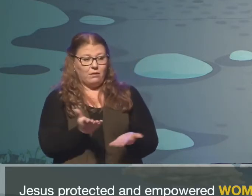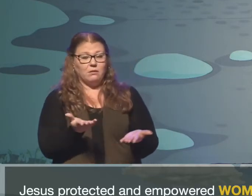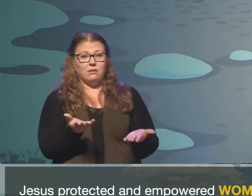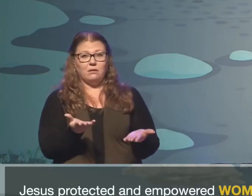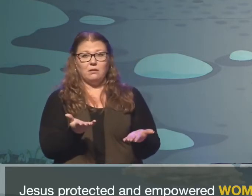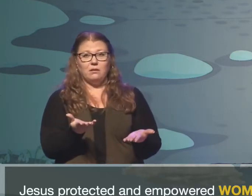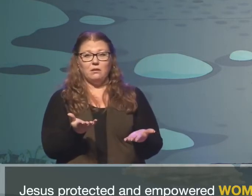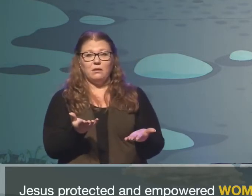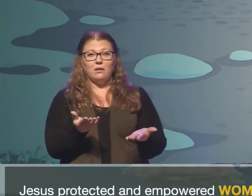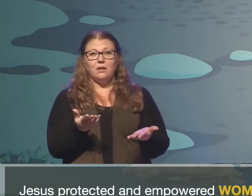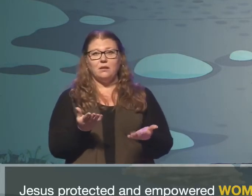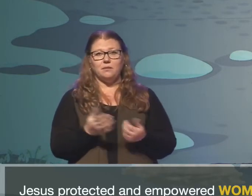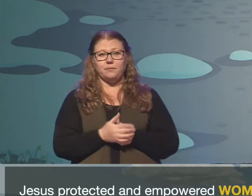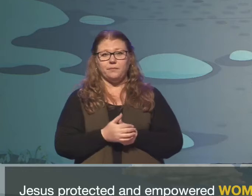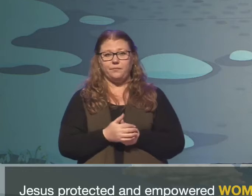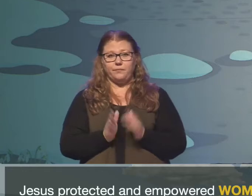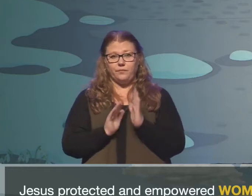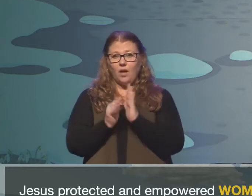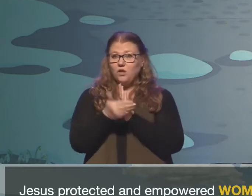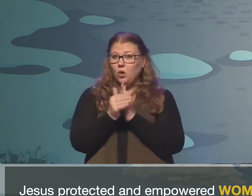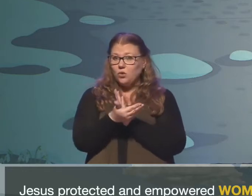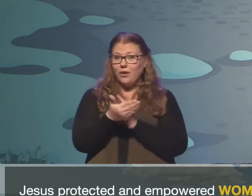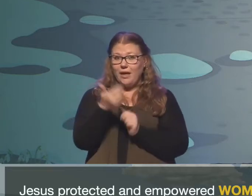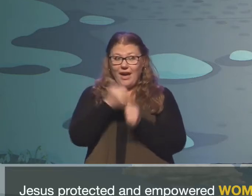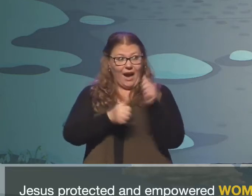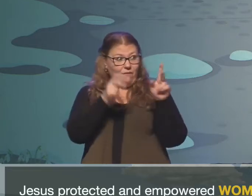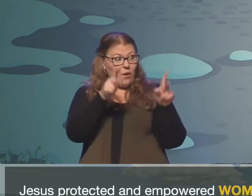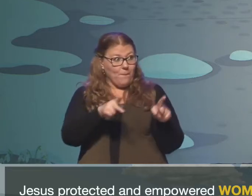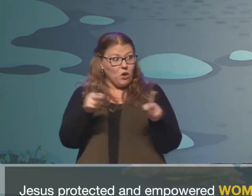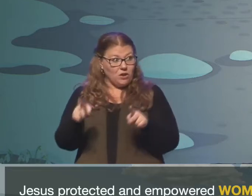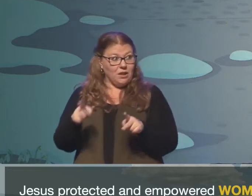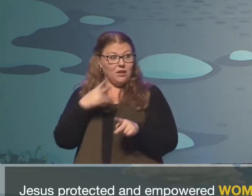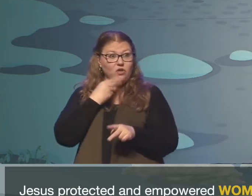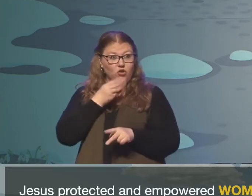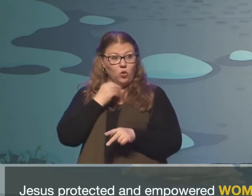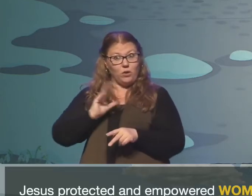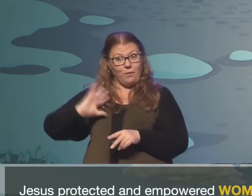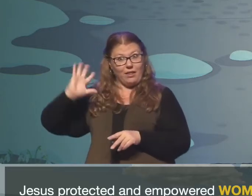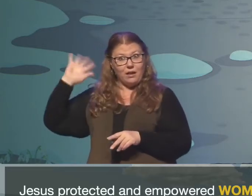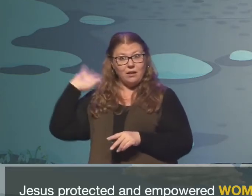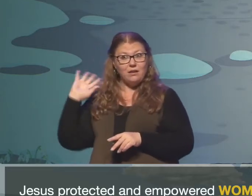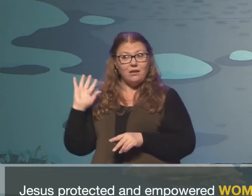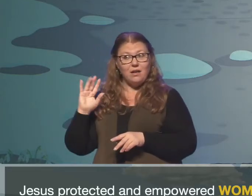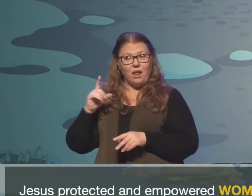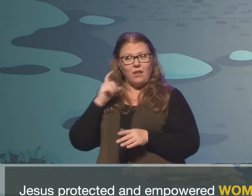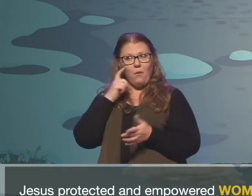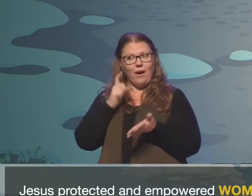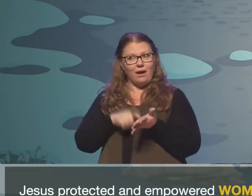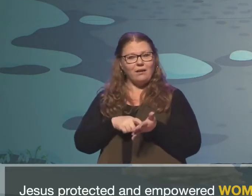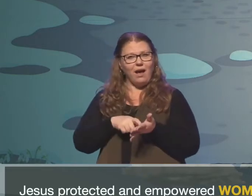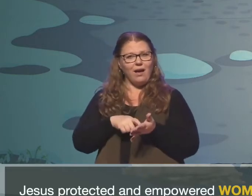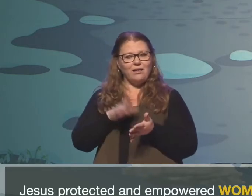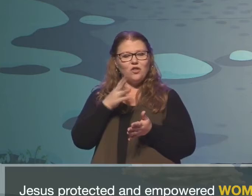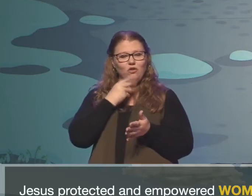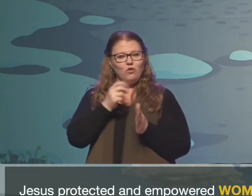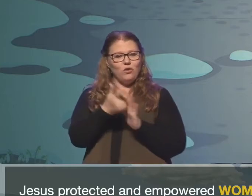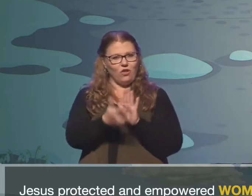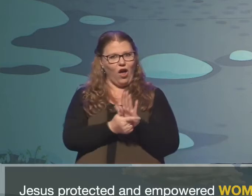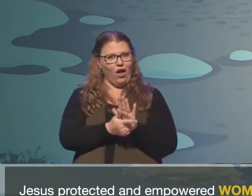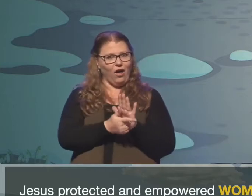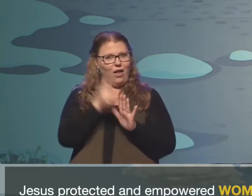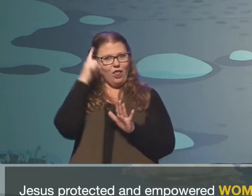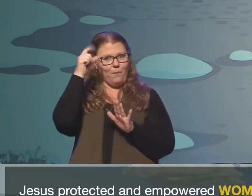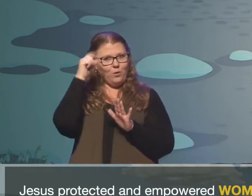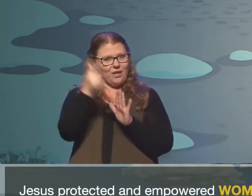okay? Now here's the thing, adultery, every person who's hearing this, who's Jewish at the time, they would have known that the Jewish law, the Mosaic